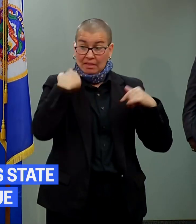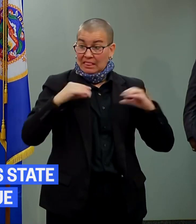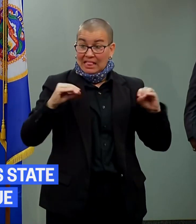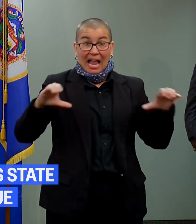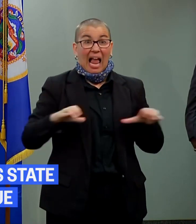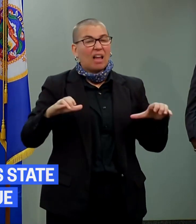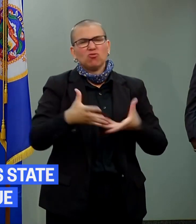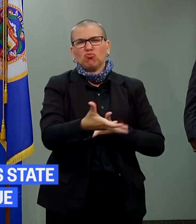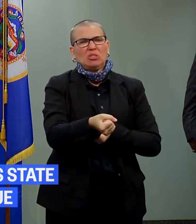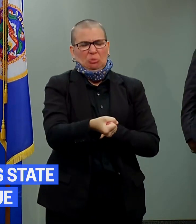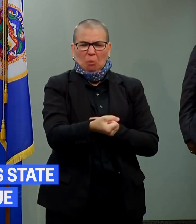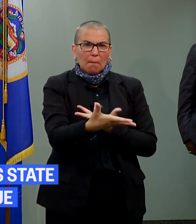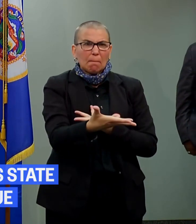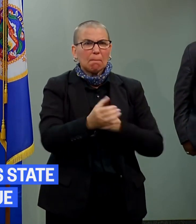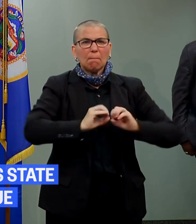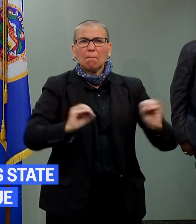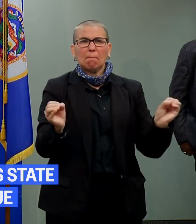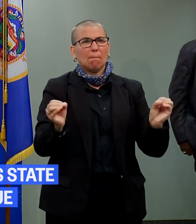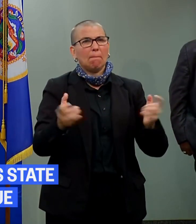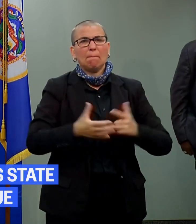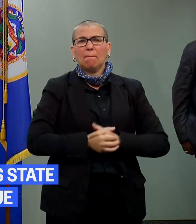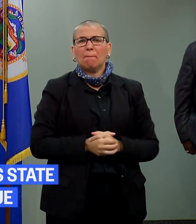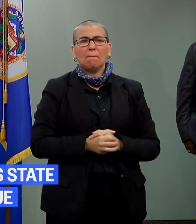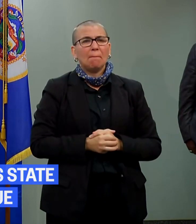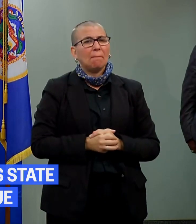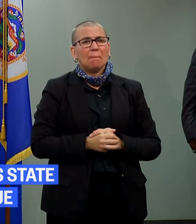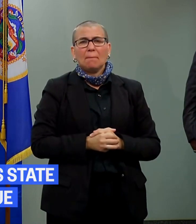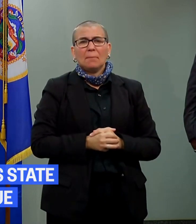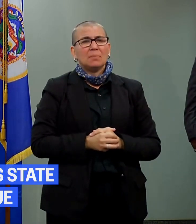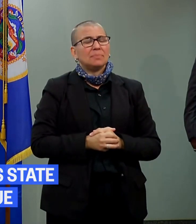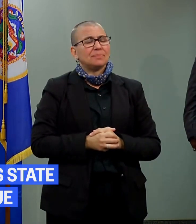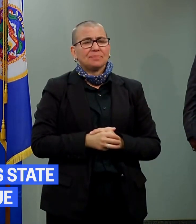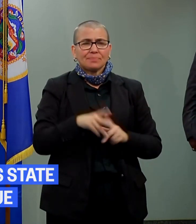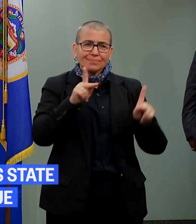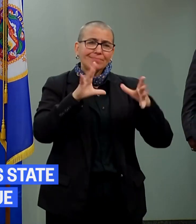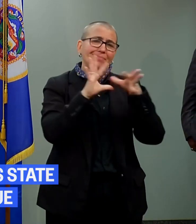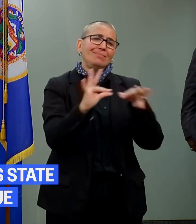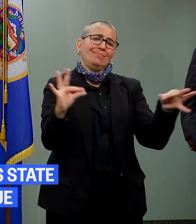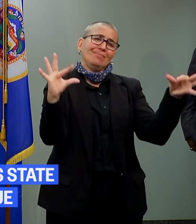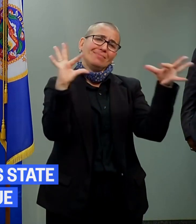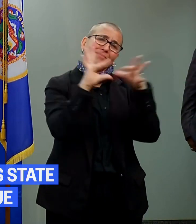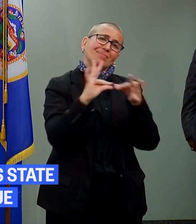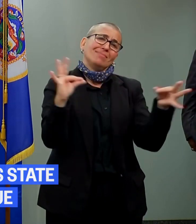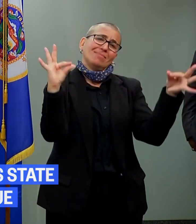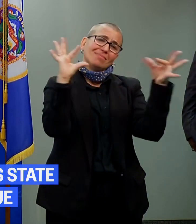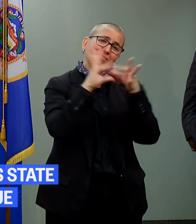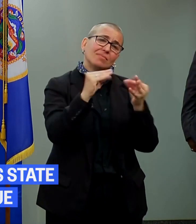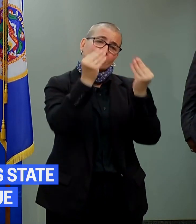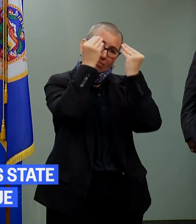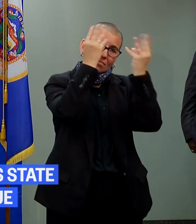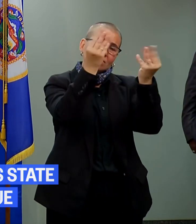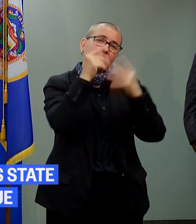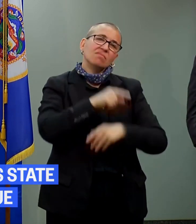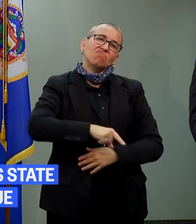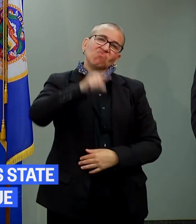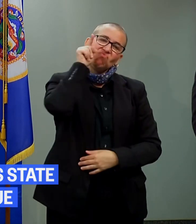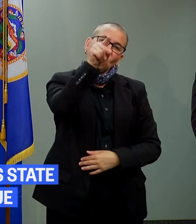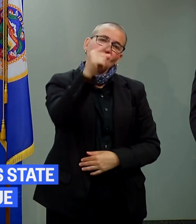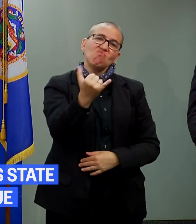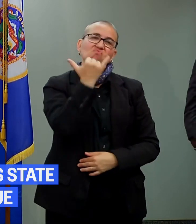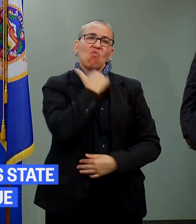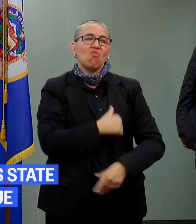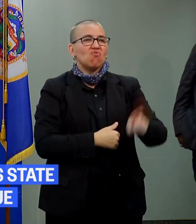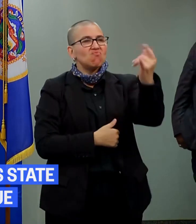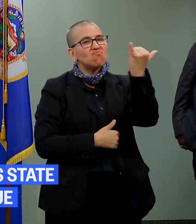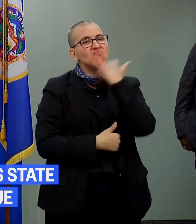so when there are those leaders and when there is an outcry on numerous fronts about things that we maybe have not done before but need to be done,